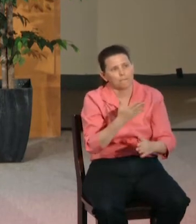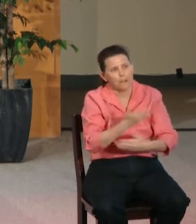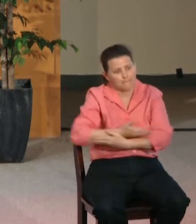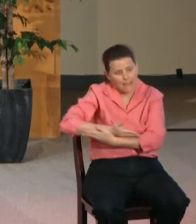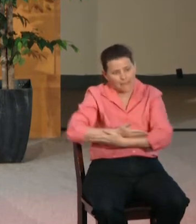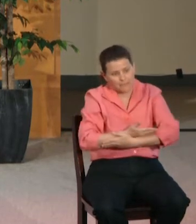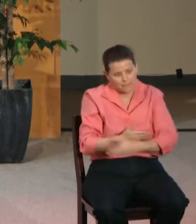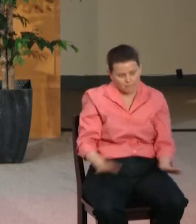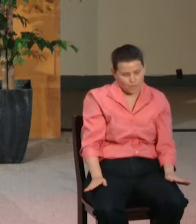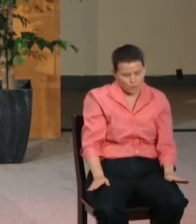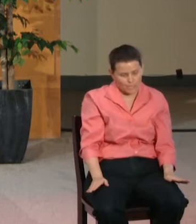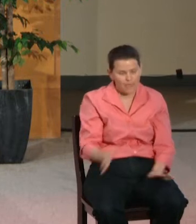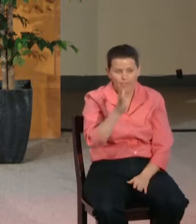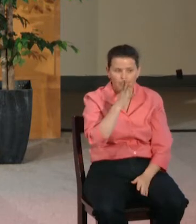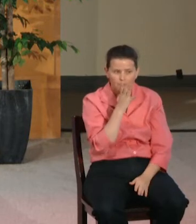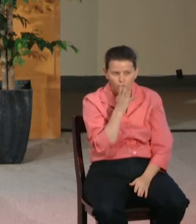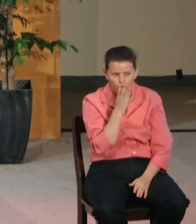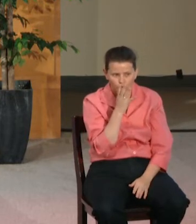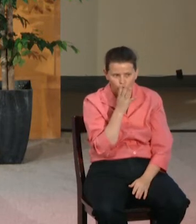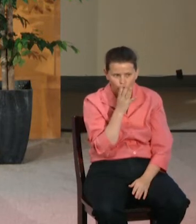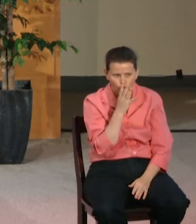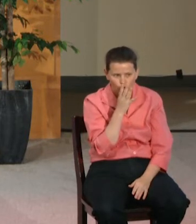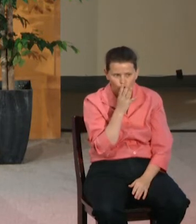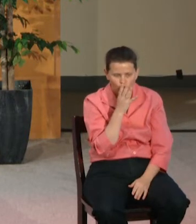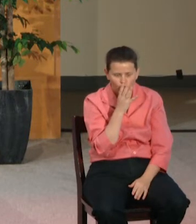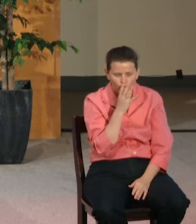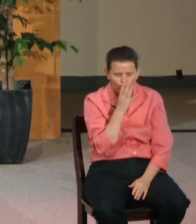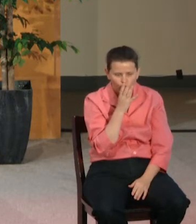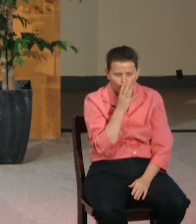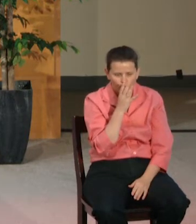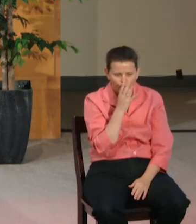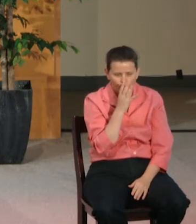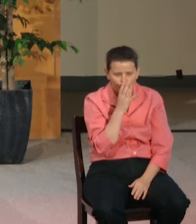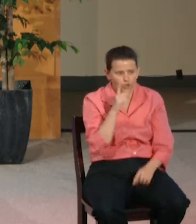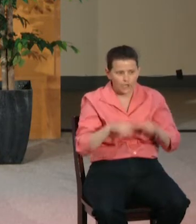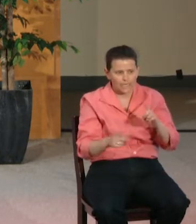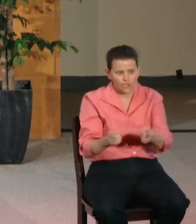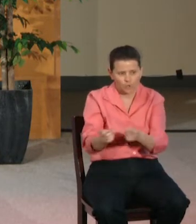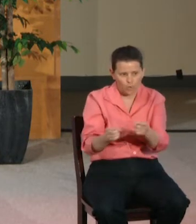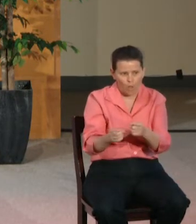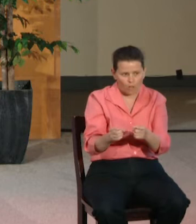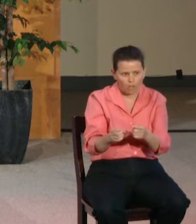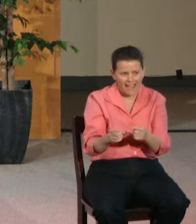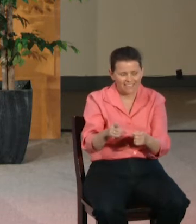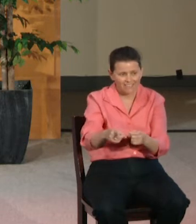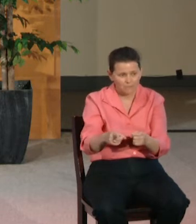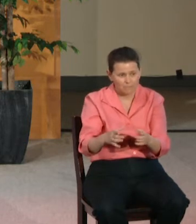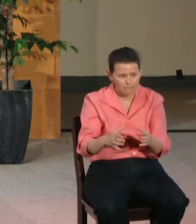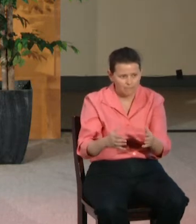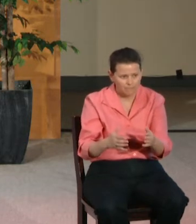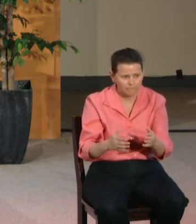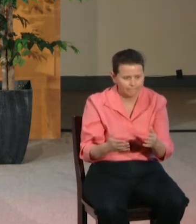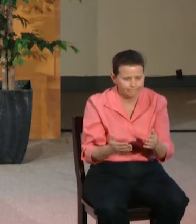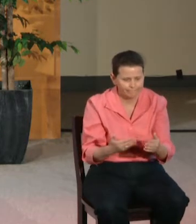so the baby penguin was alive, and the mother lost control of it and couldn't pick it back up, and it basically died there on the ice. It just